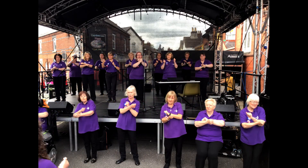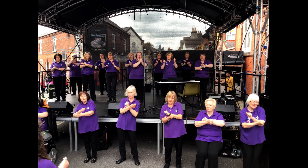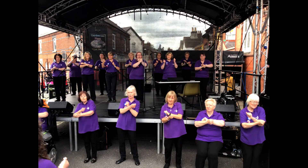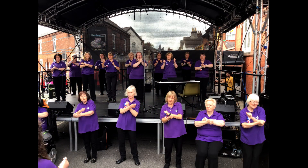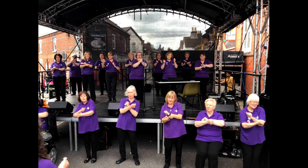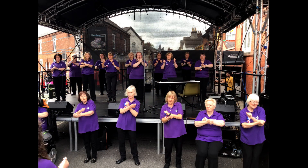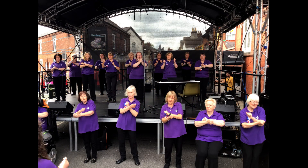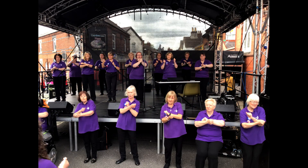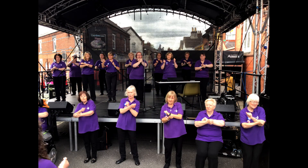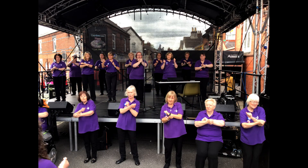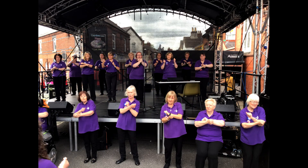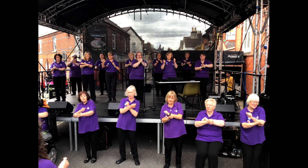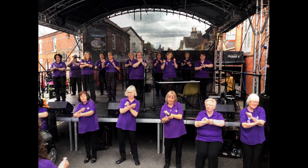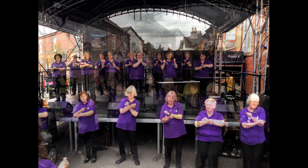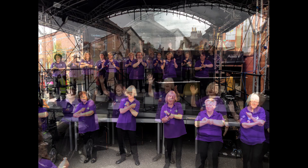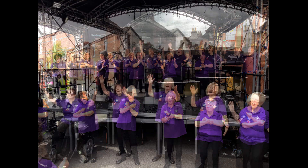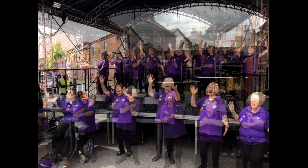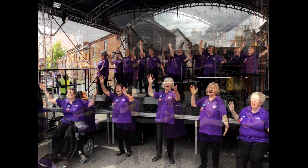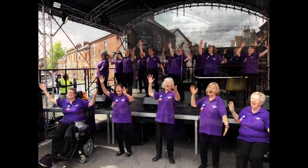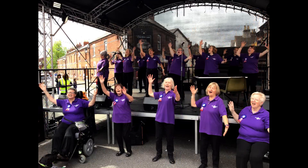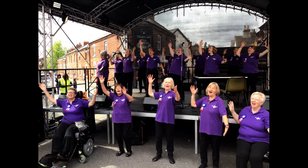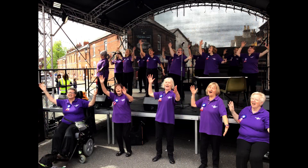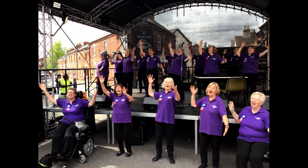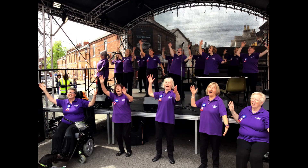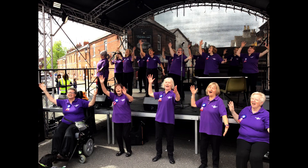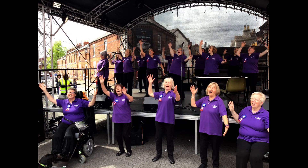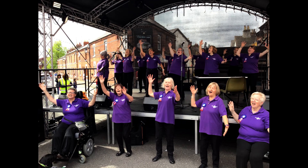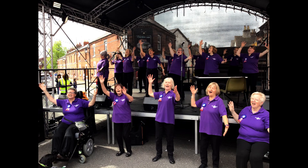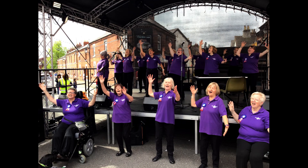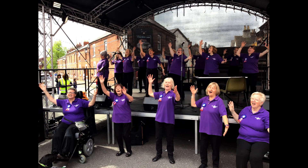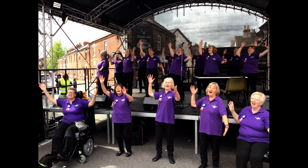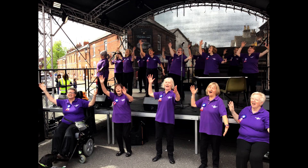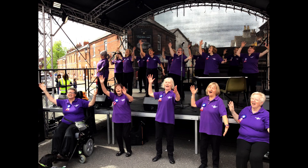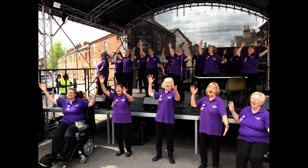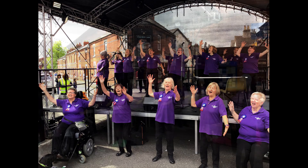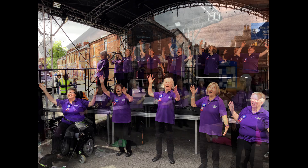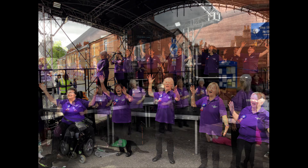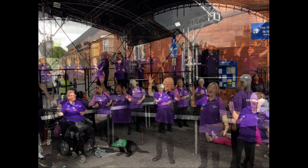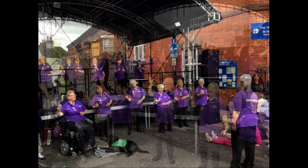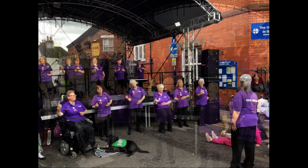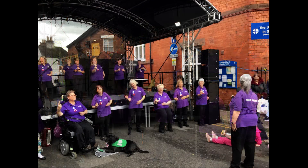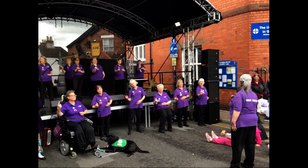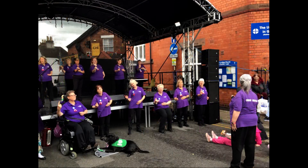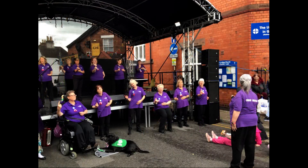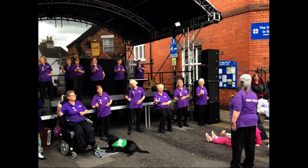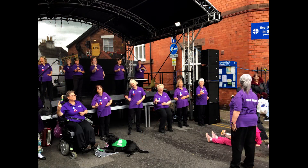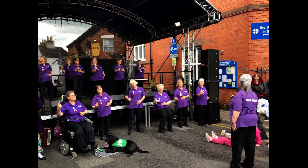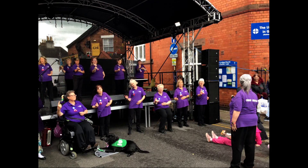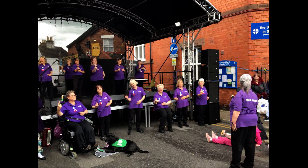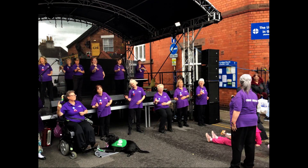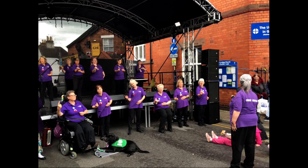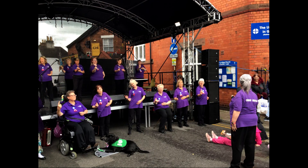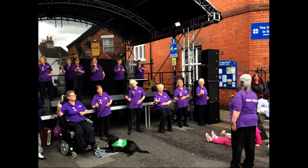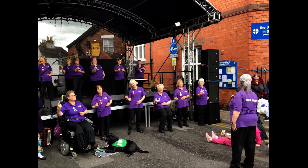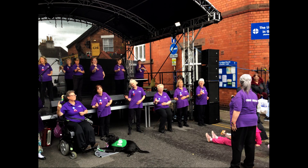move mountains. And I rise up, I rise like the day. I